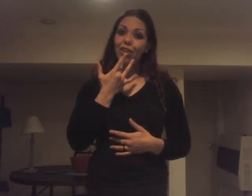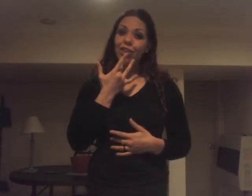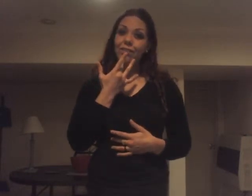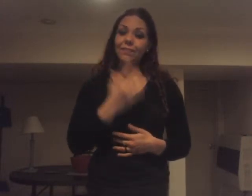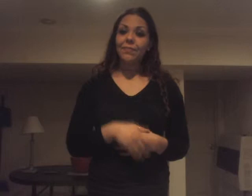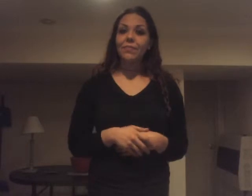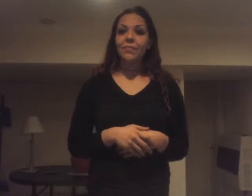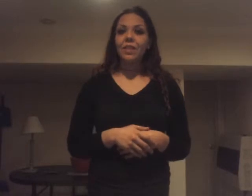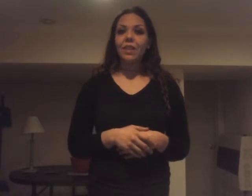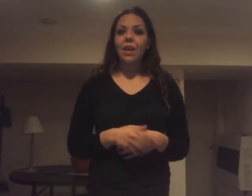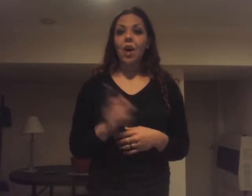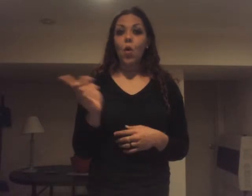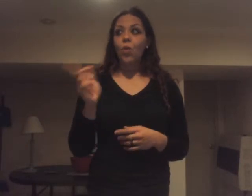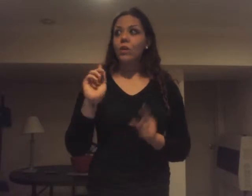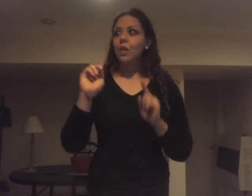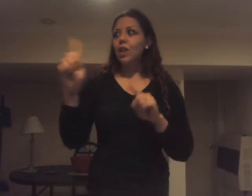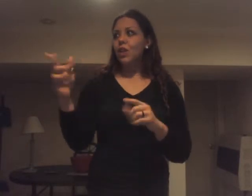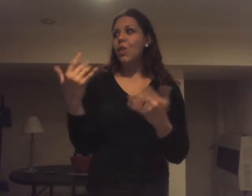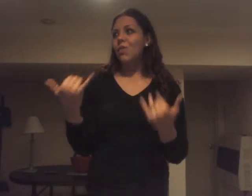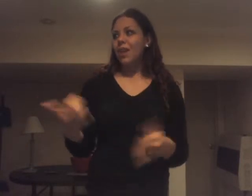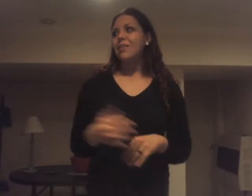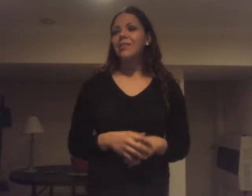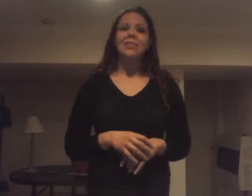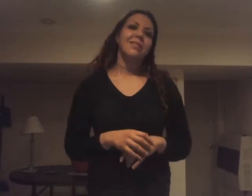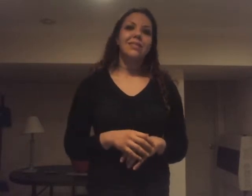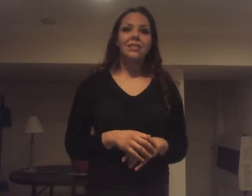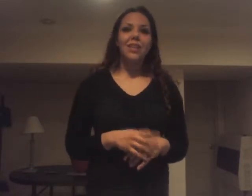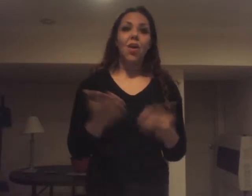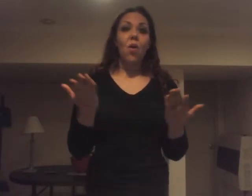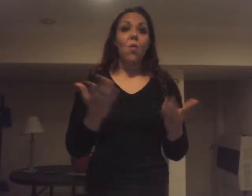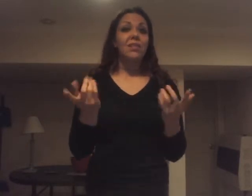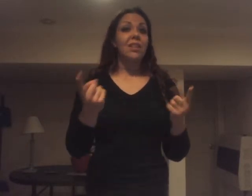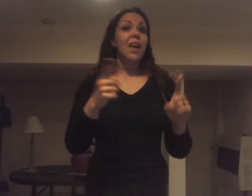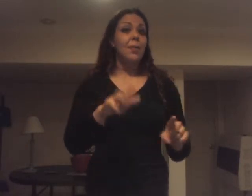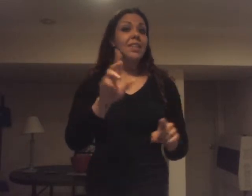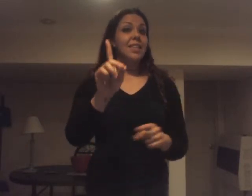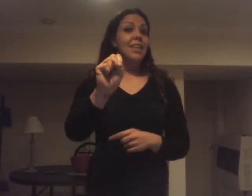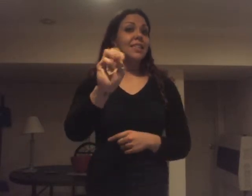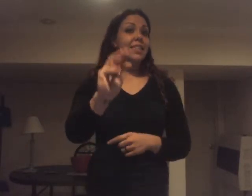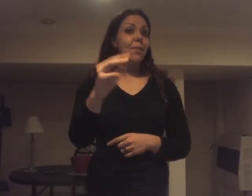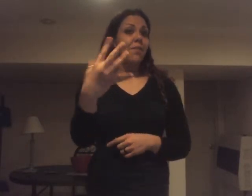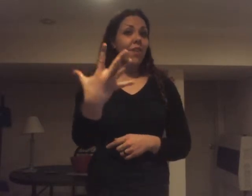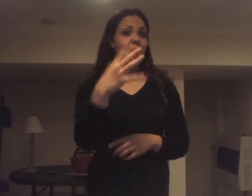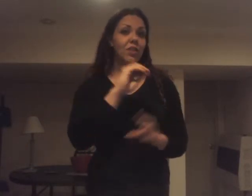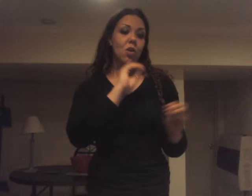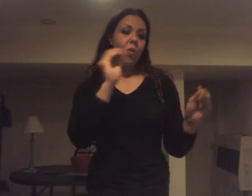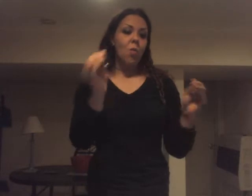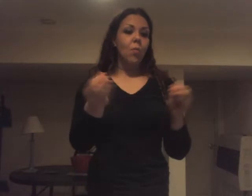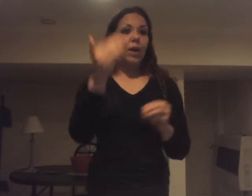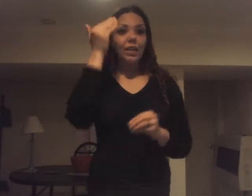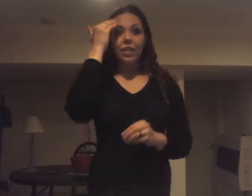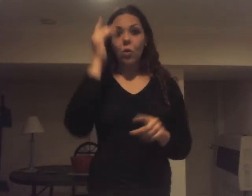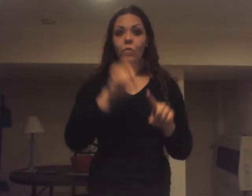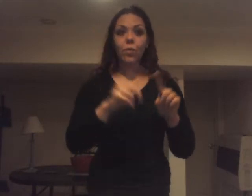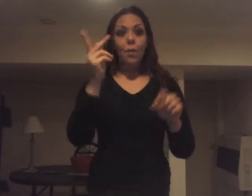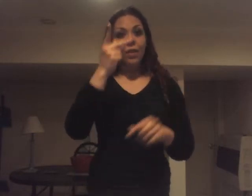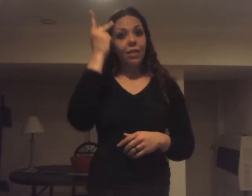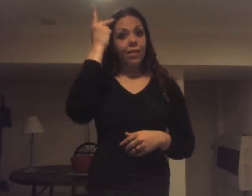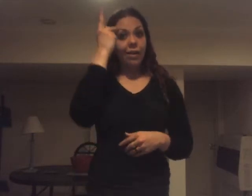Where's it going to go next? What's going to happen in the DSM-5? Nobody quite knows, but political correctness is getting